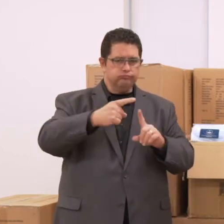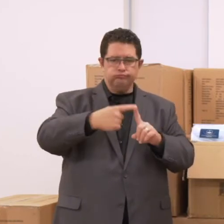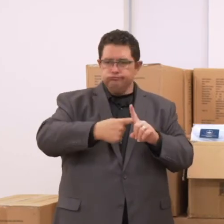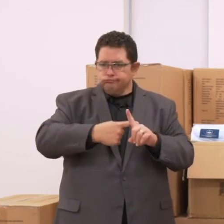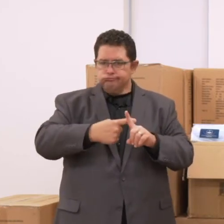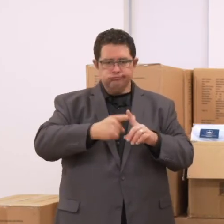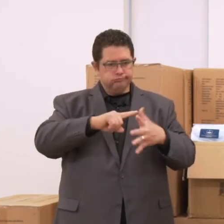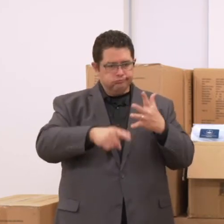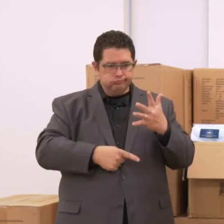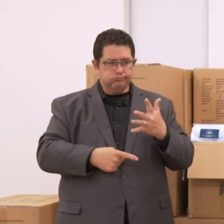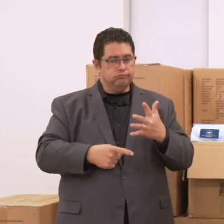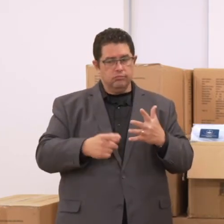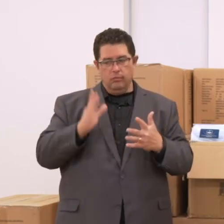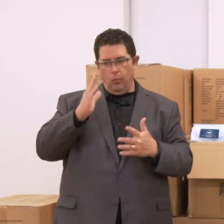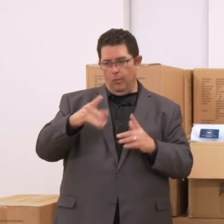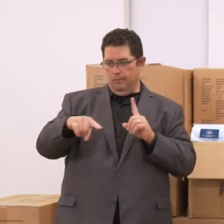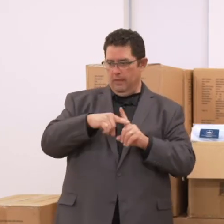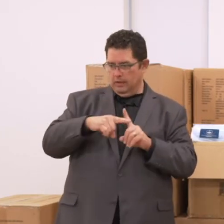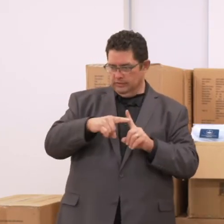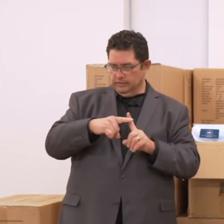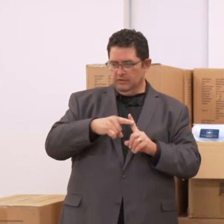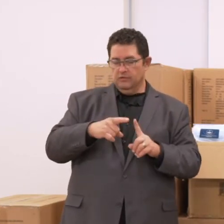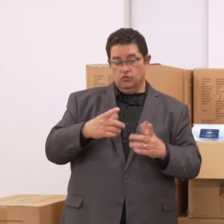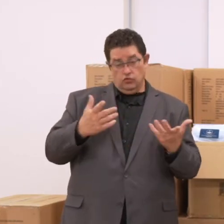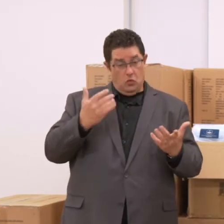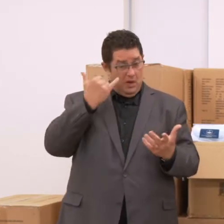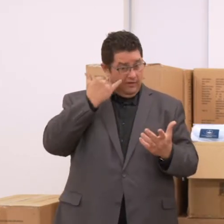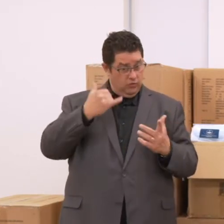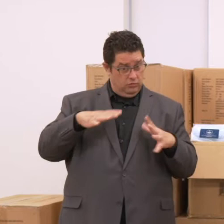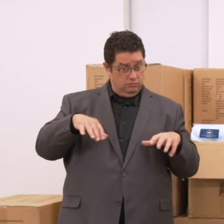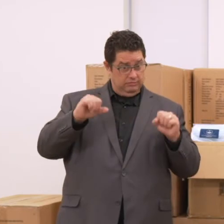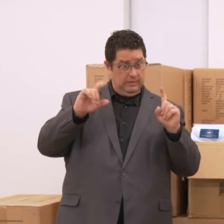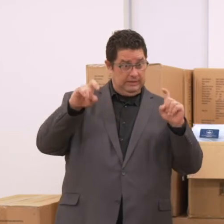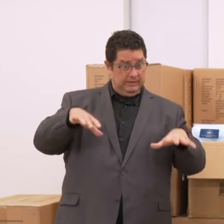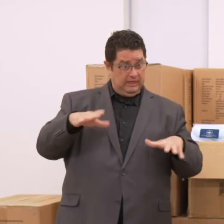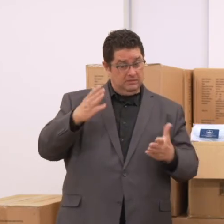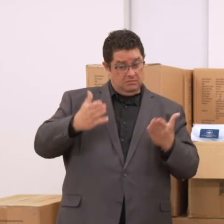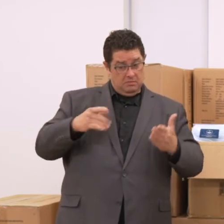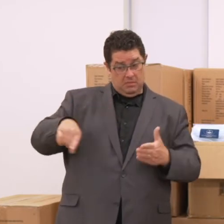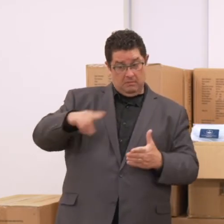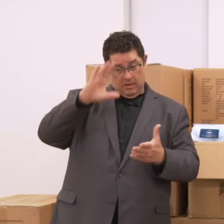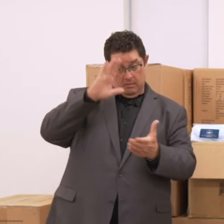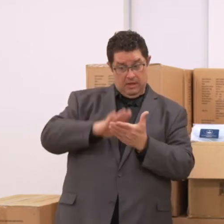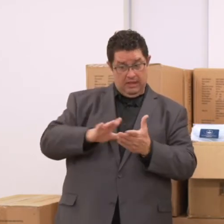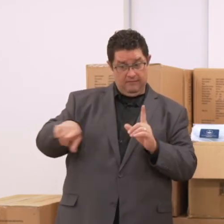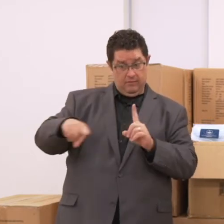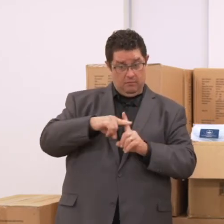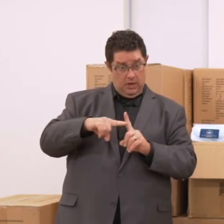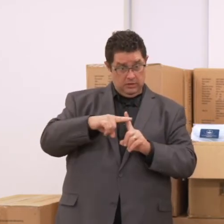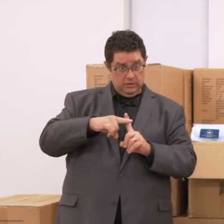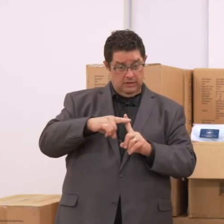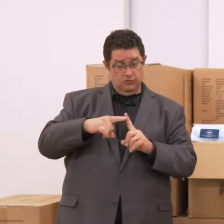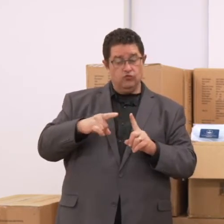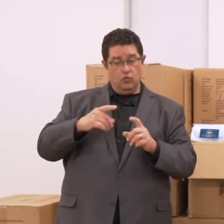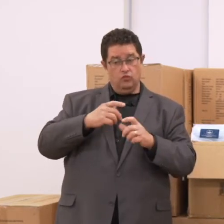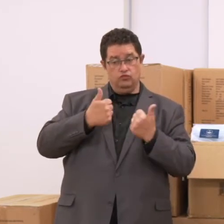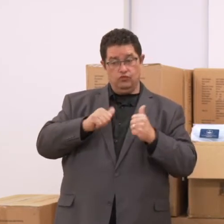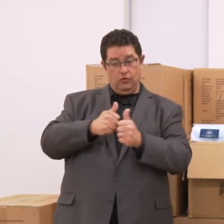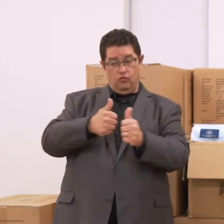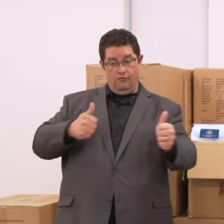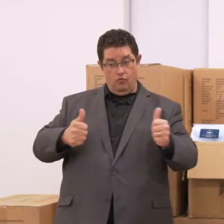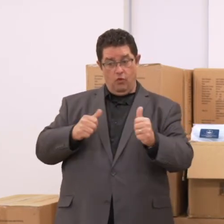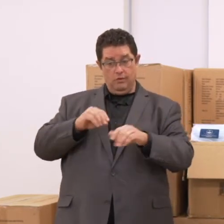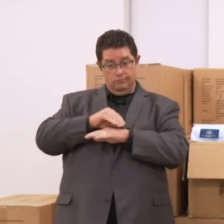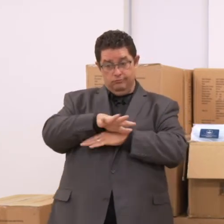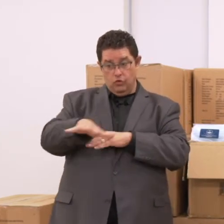And if they're taking a test, that means they believe that they could be positive. And it's important to avoid exposure of other people until we have that test